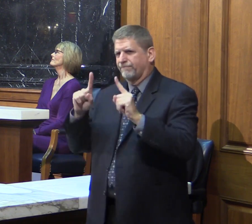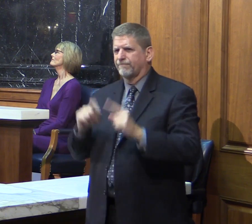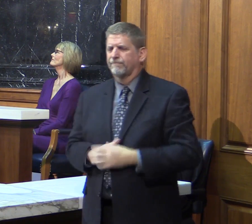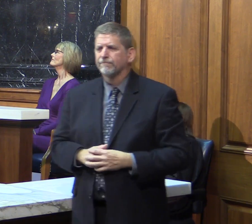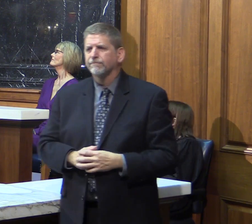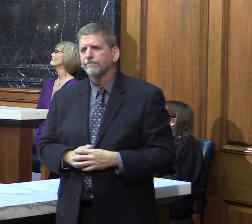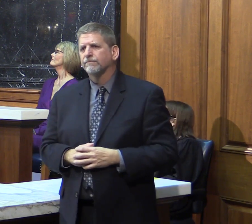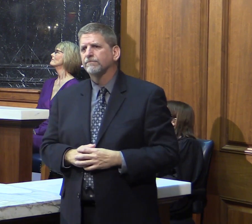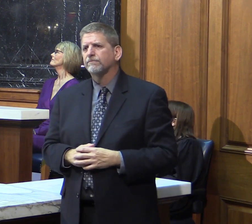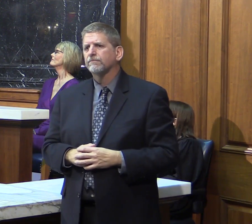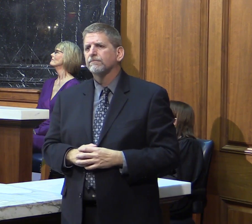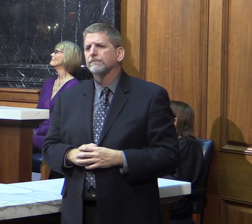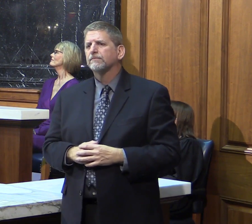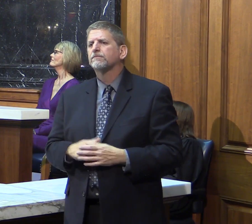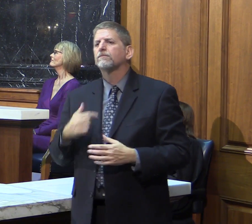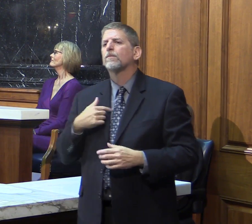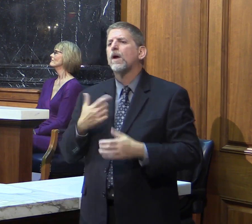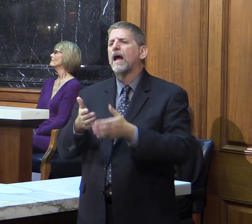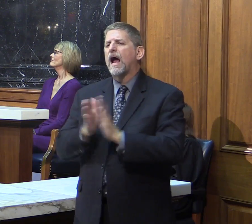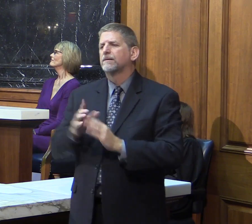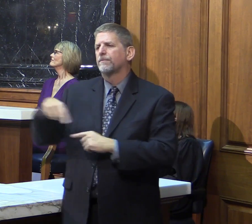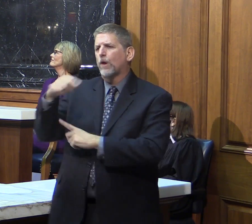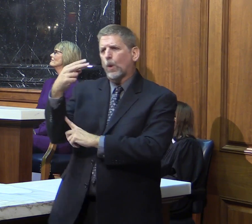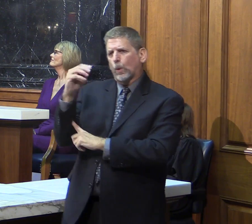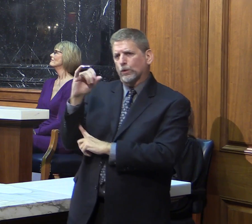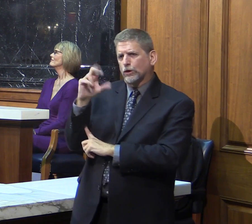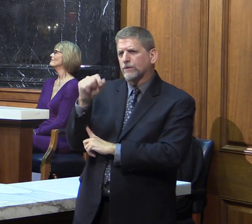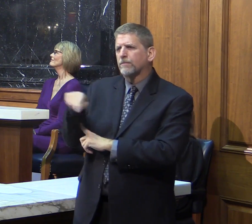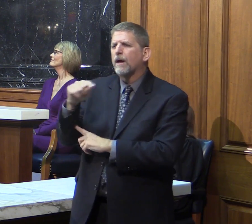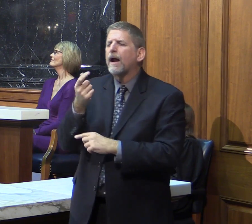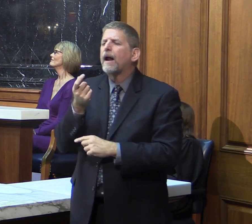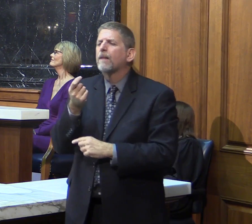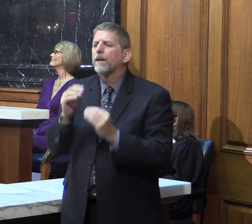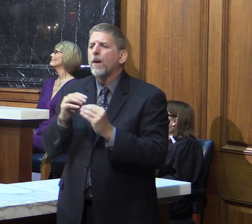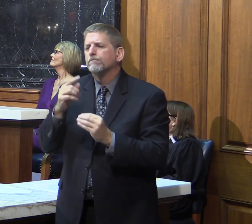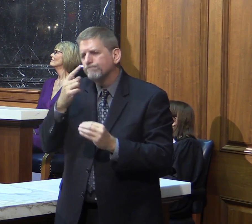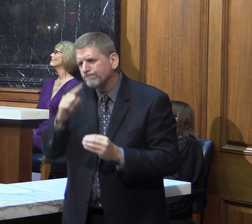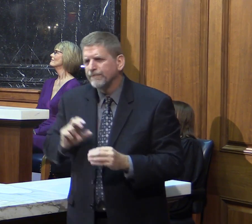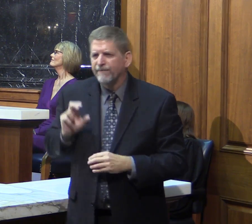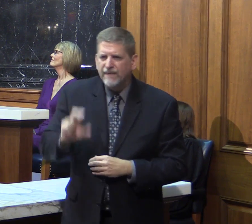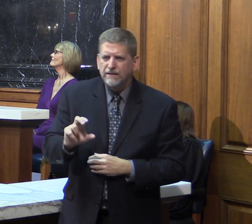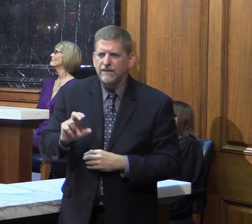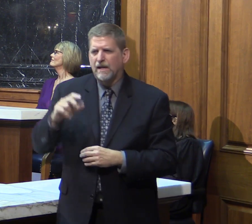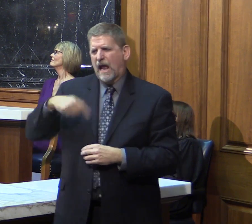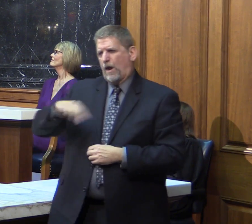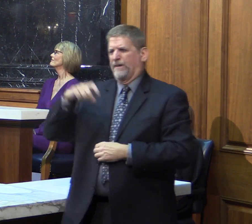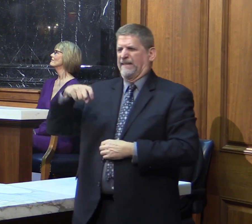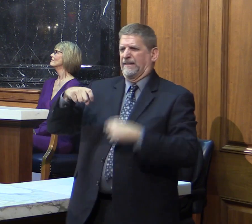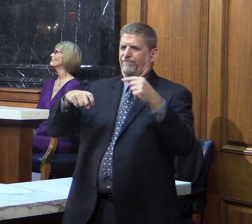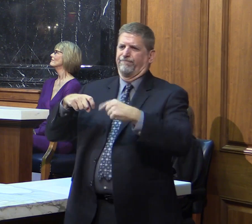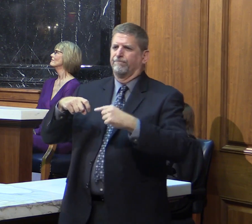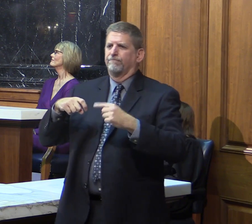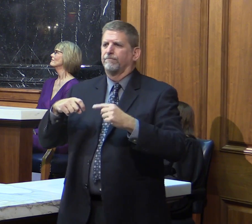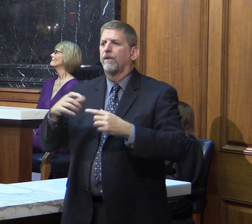And here's a case that if we ask Hoosiers to invest a little more to meet the need, the return is going to be